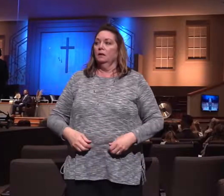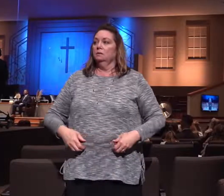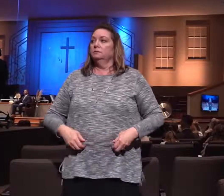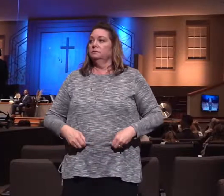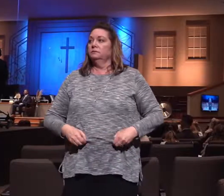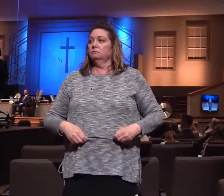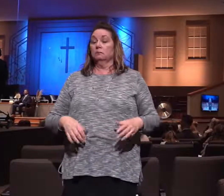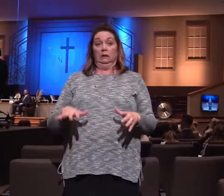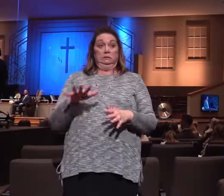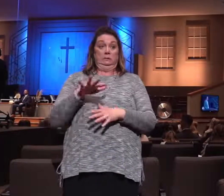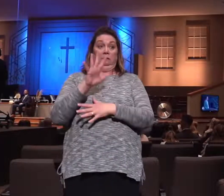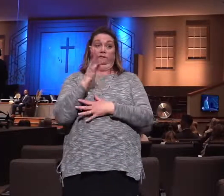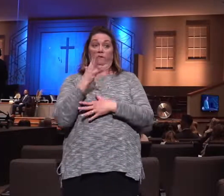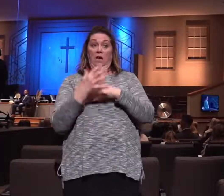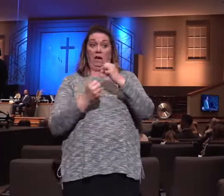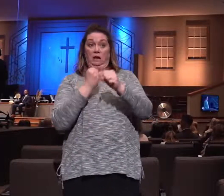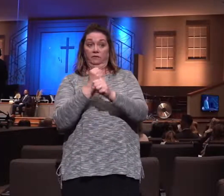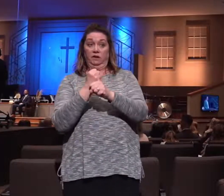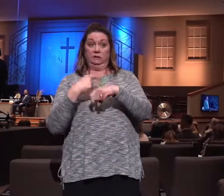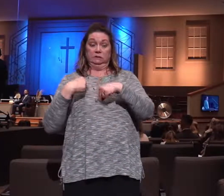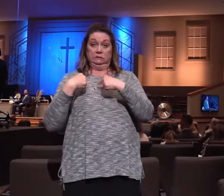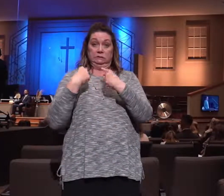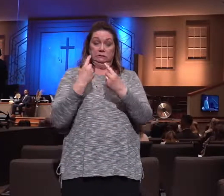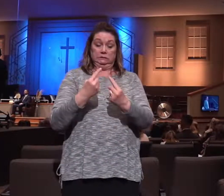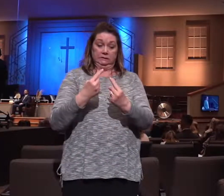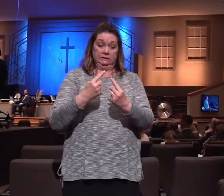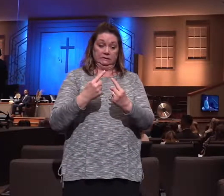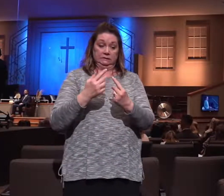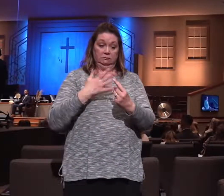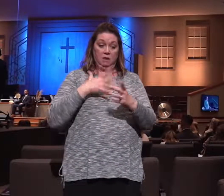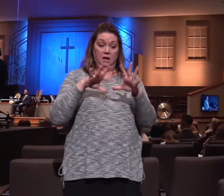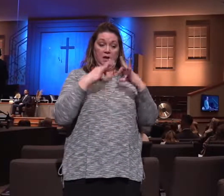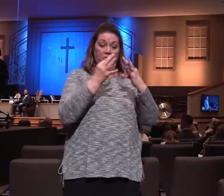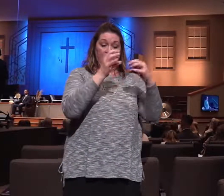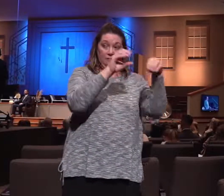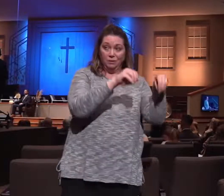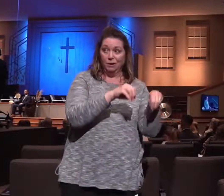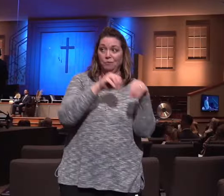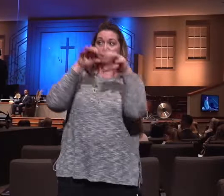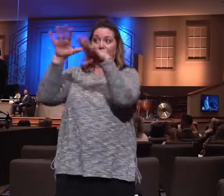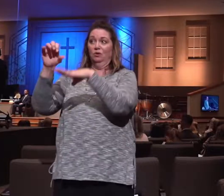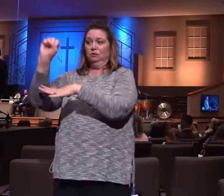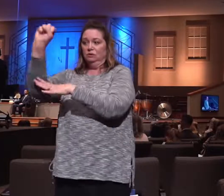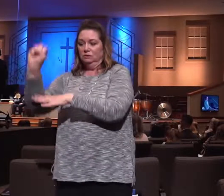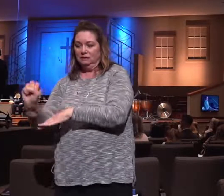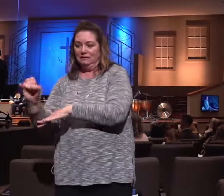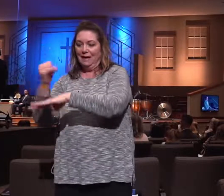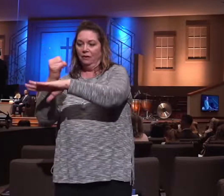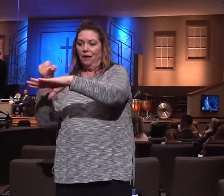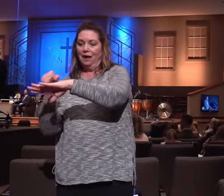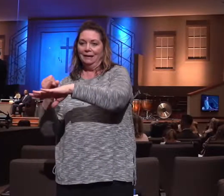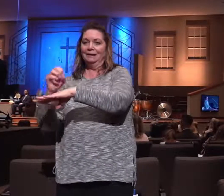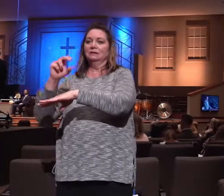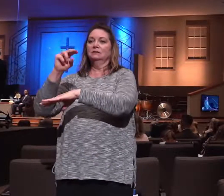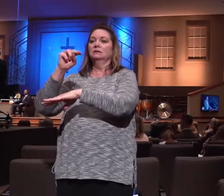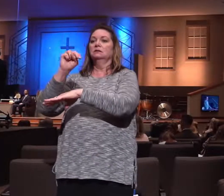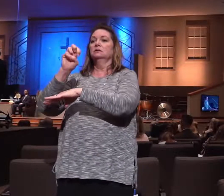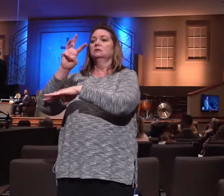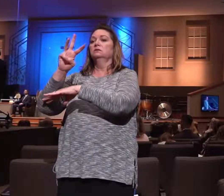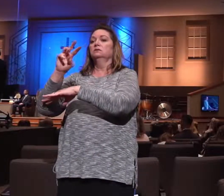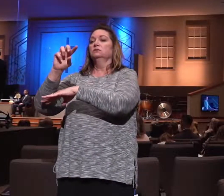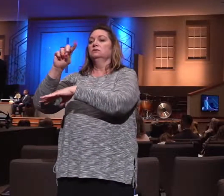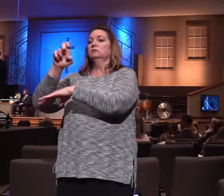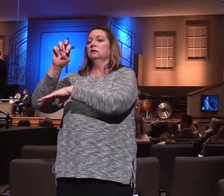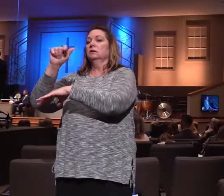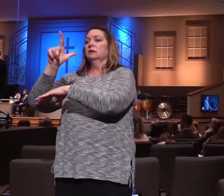Well, it's been about 5 years since our family moved from Southern California to the South Island of New Zealand and began working in the city of Christchurch,